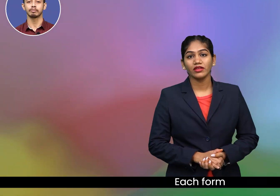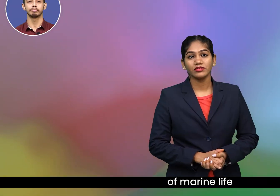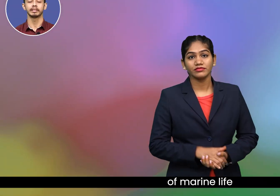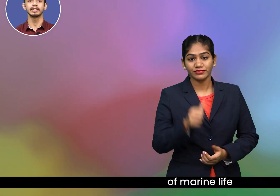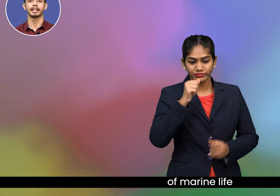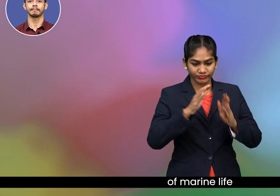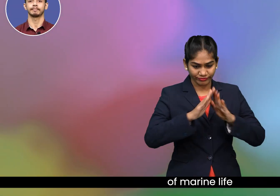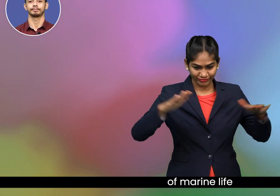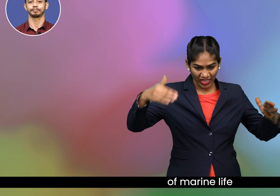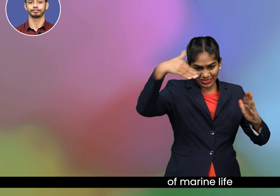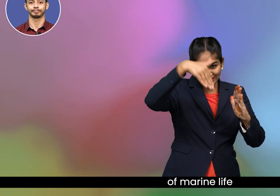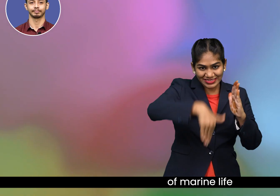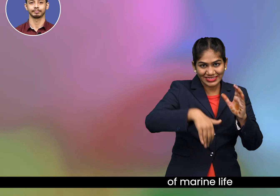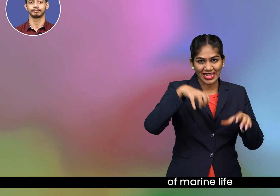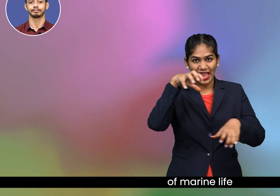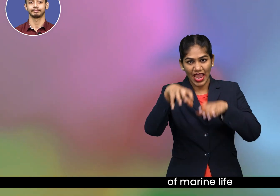Each form of marine life